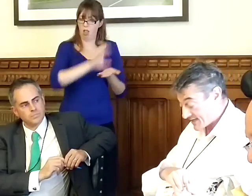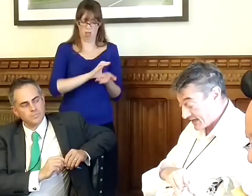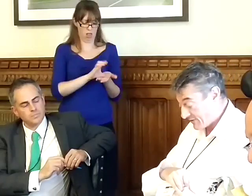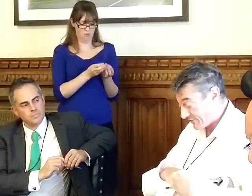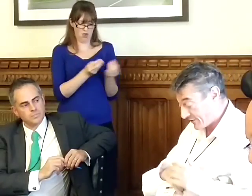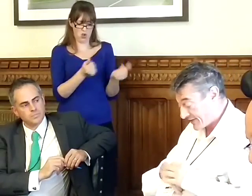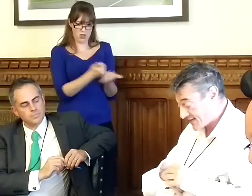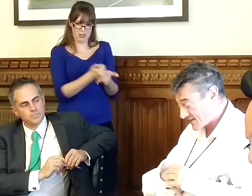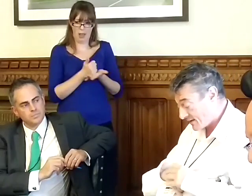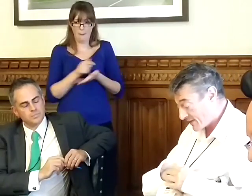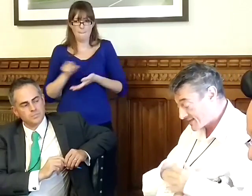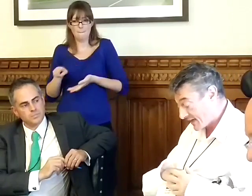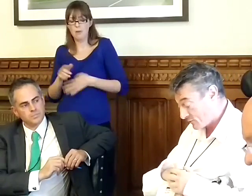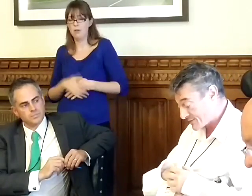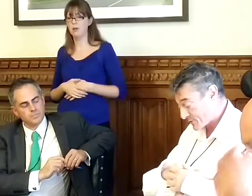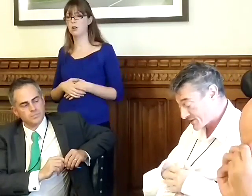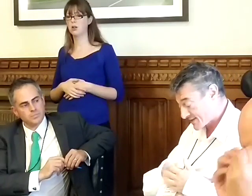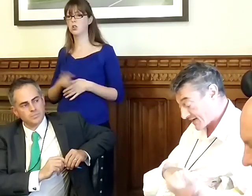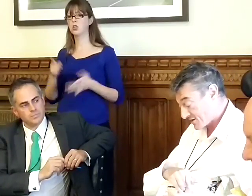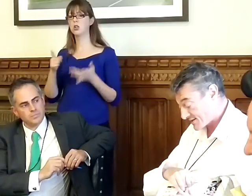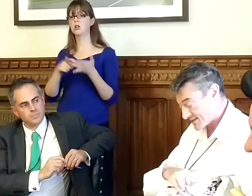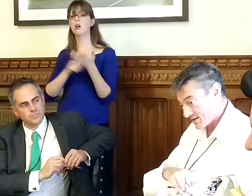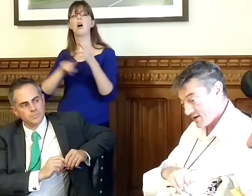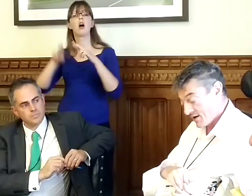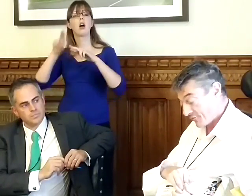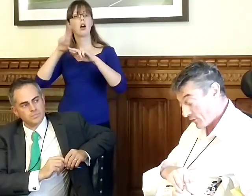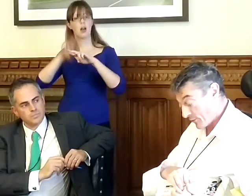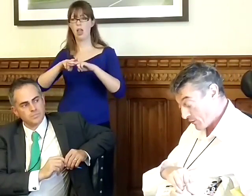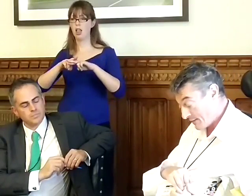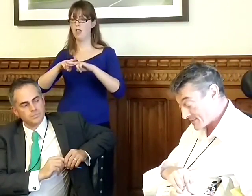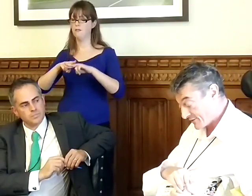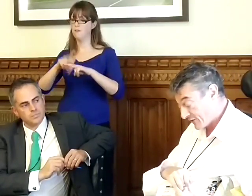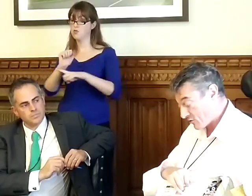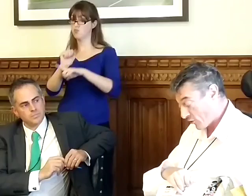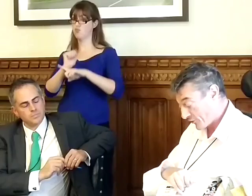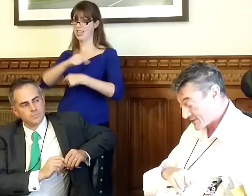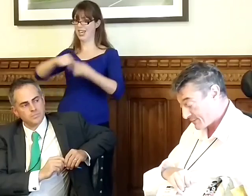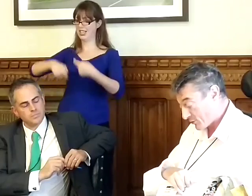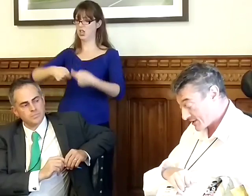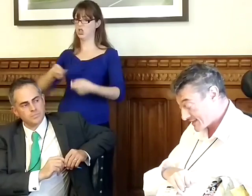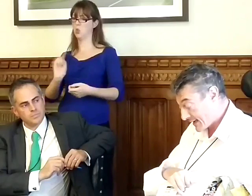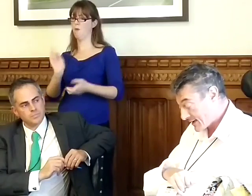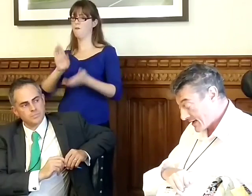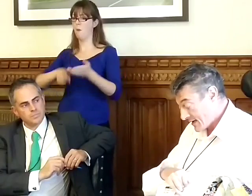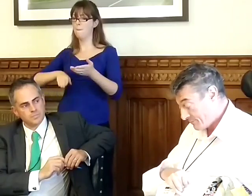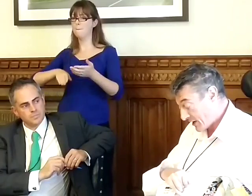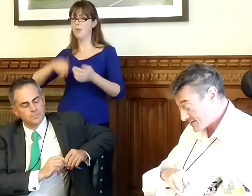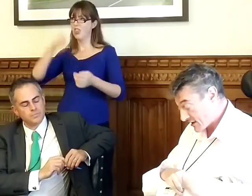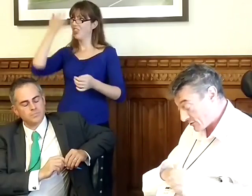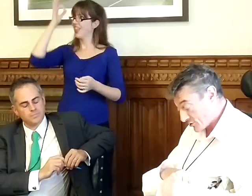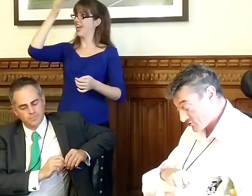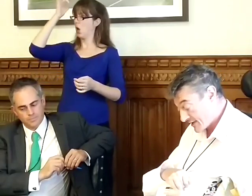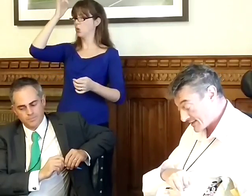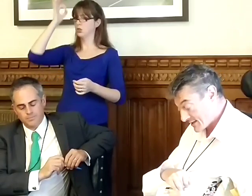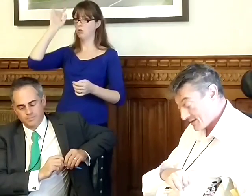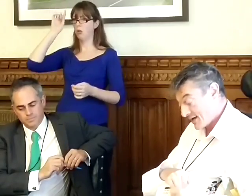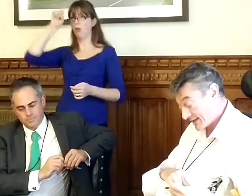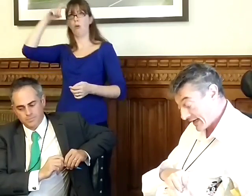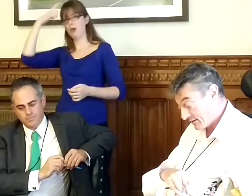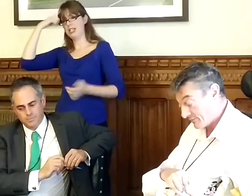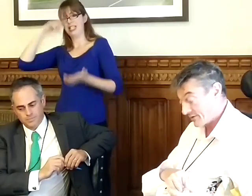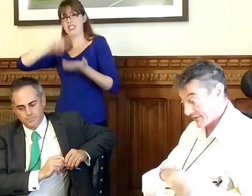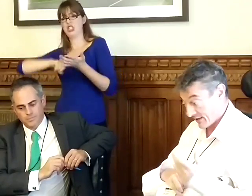What the Independent Living Fund did to some extent was protect us from the whims of local authority policy and postcode